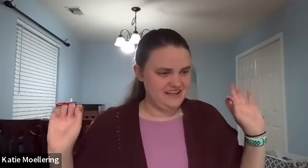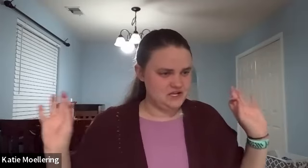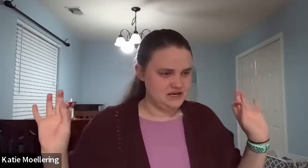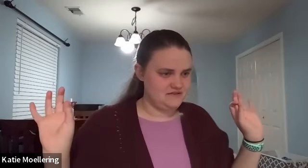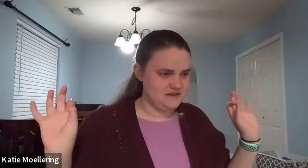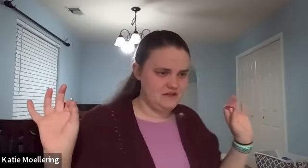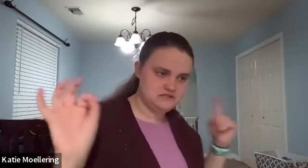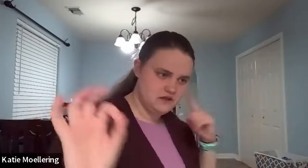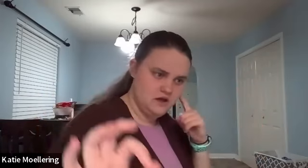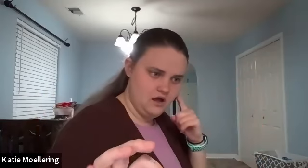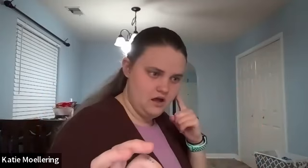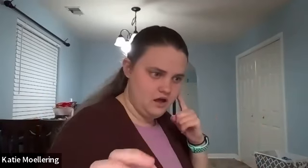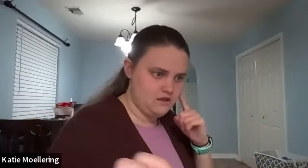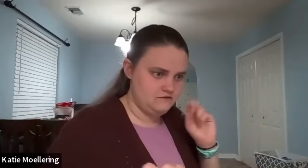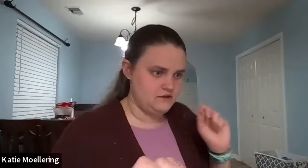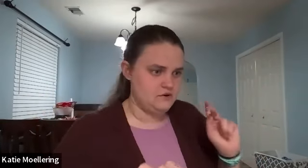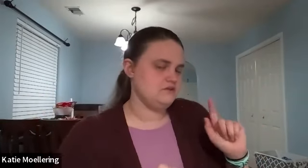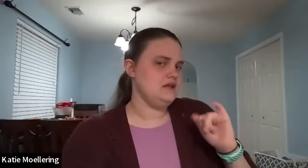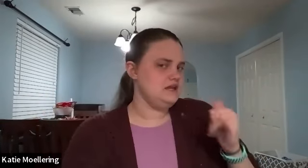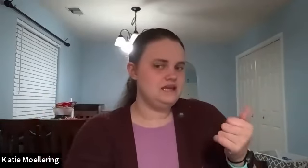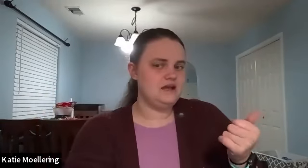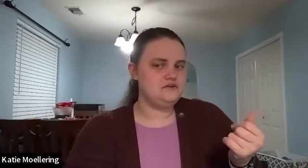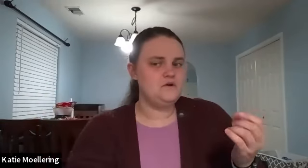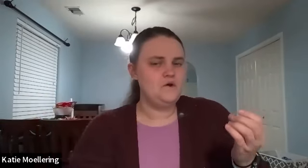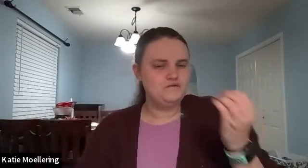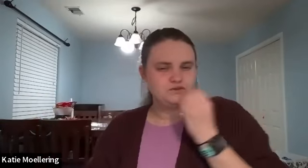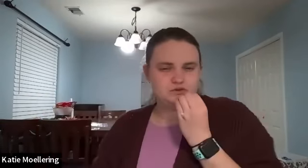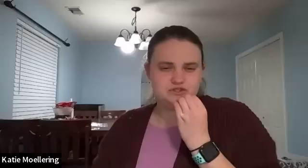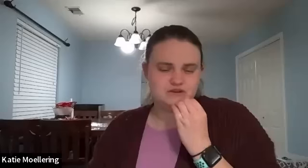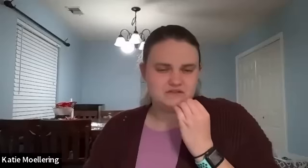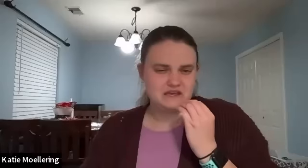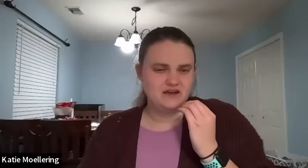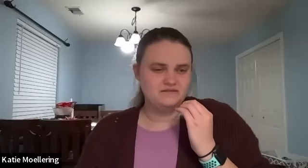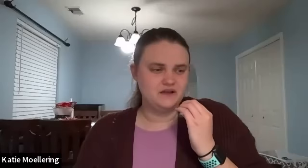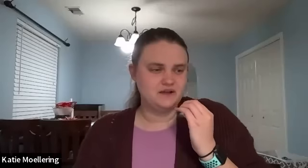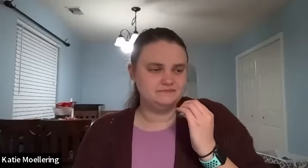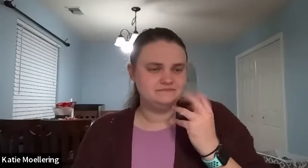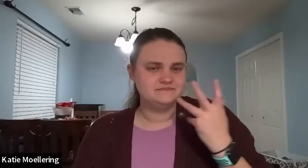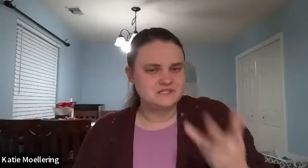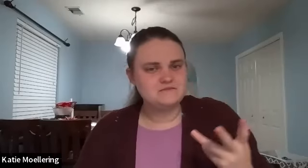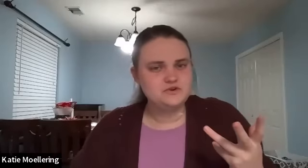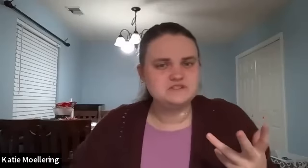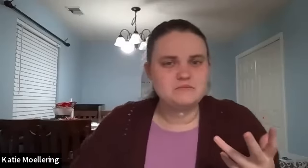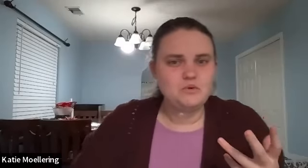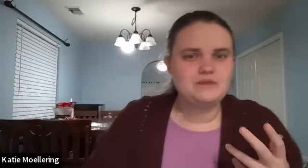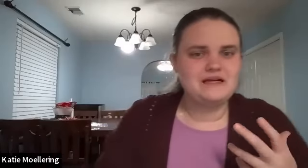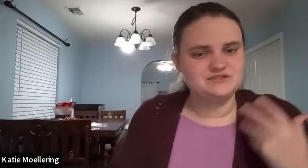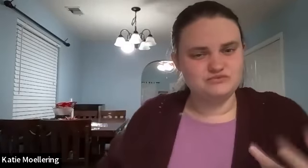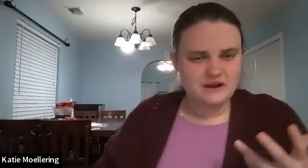Okay, good. I think that was all of them. Are there any other foods you can think of? Some foods, the more less rare,